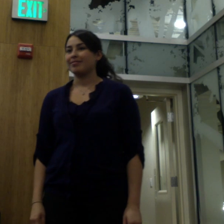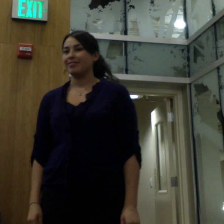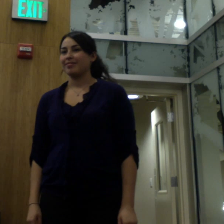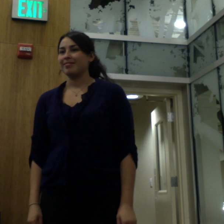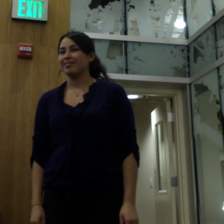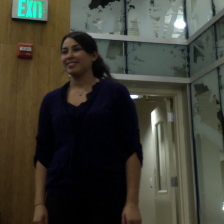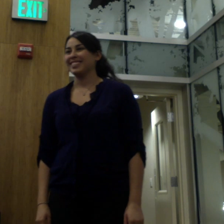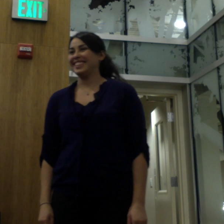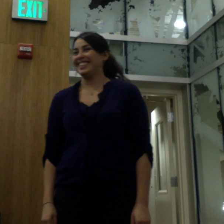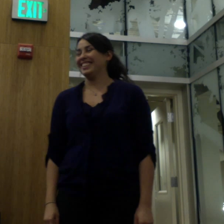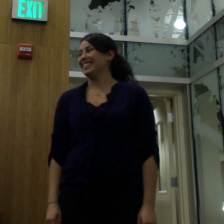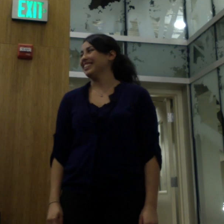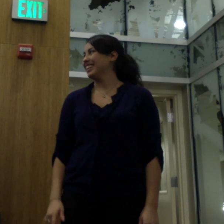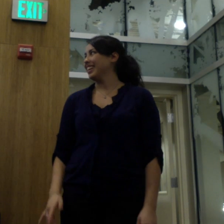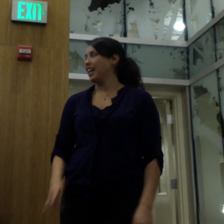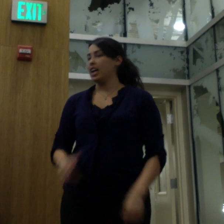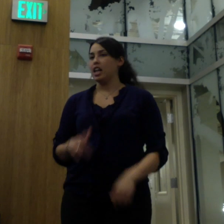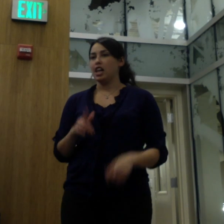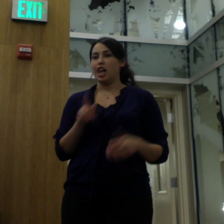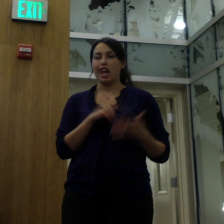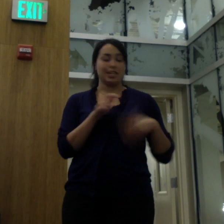Okay. Time check.